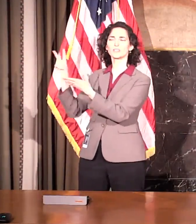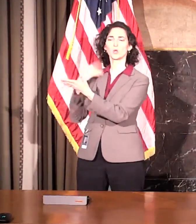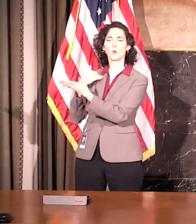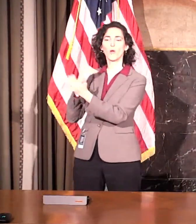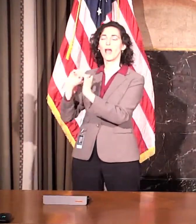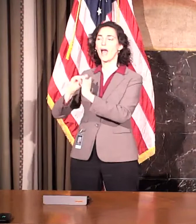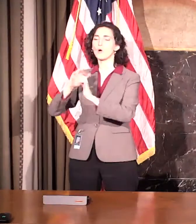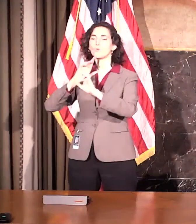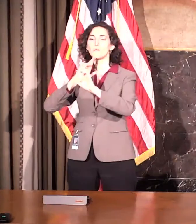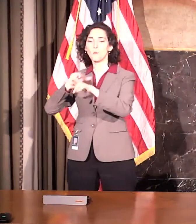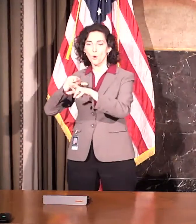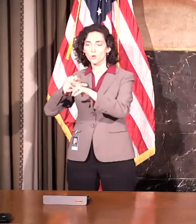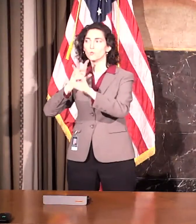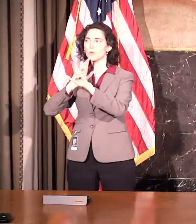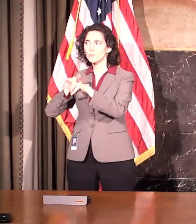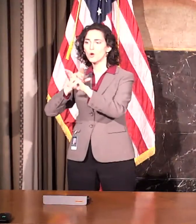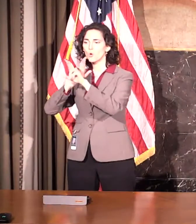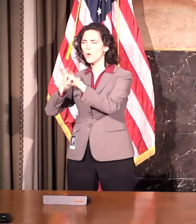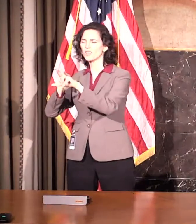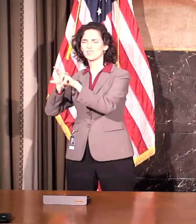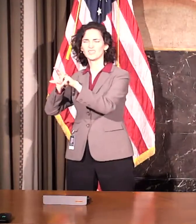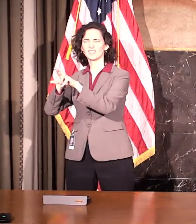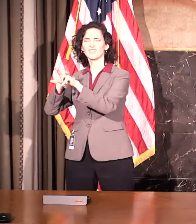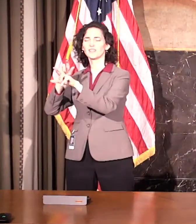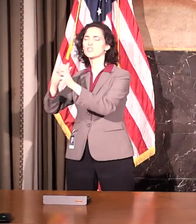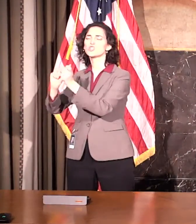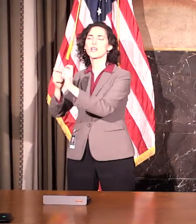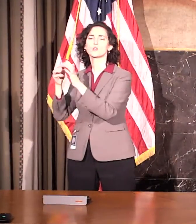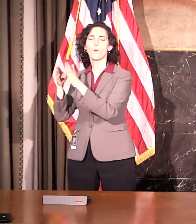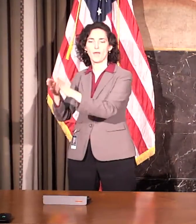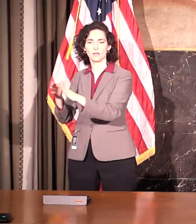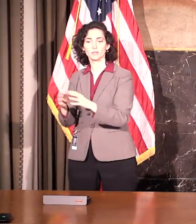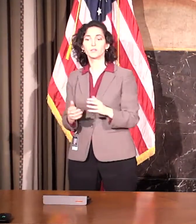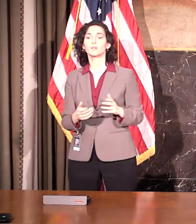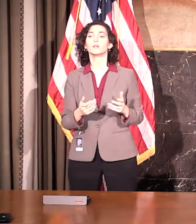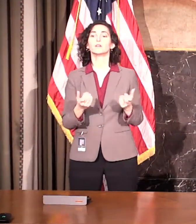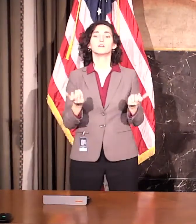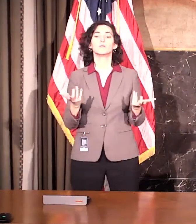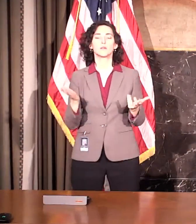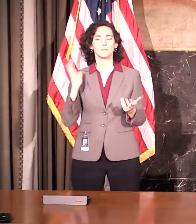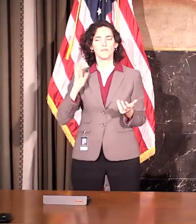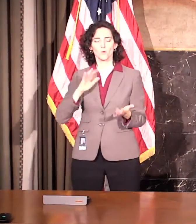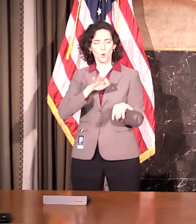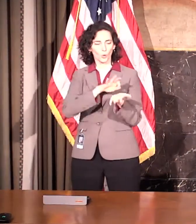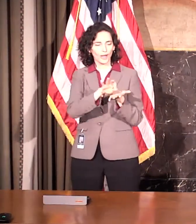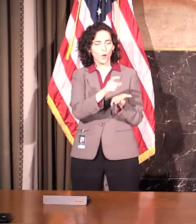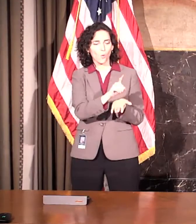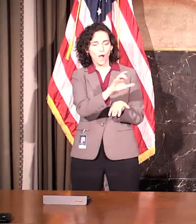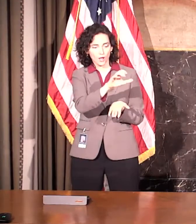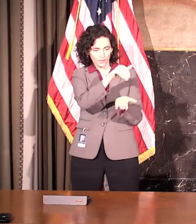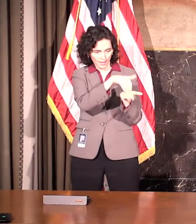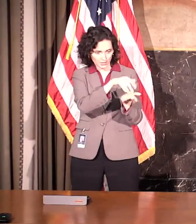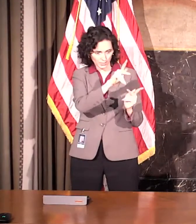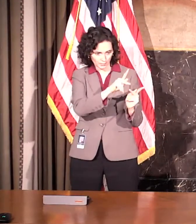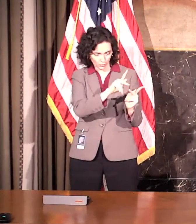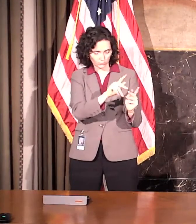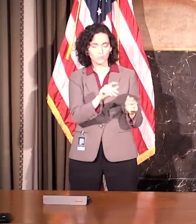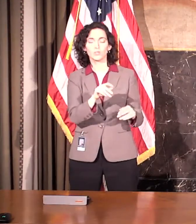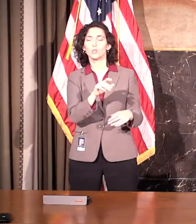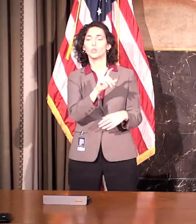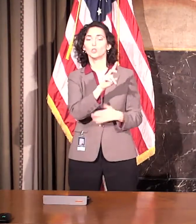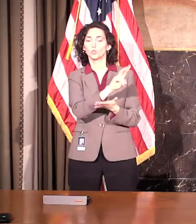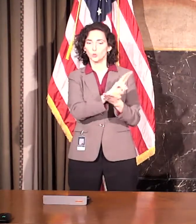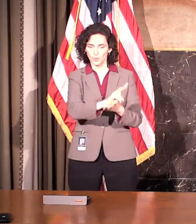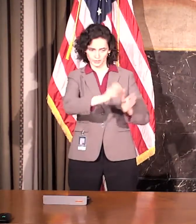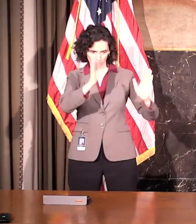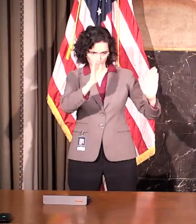incidents. And they previously had been reporting incidents, which is new cases per 100,000 residents, on a 2-week basis, 14-day incidents.